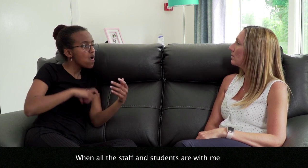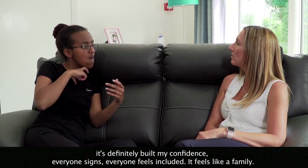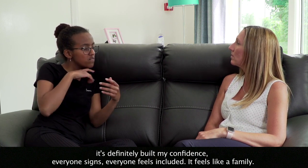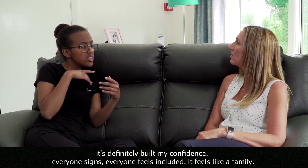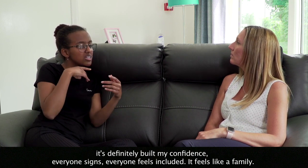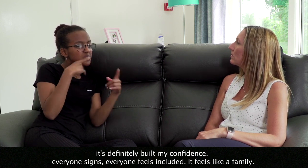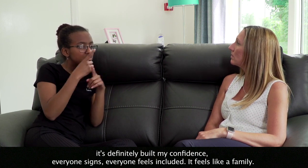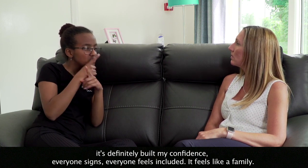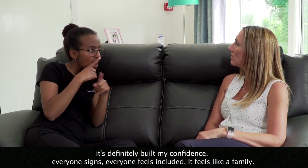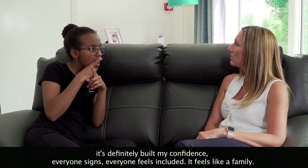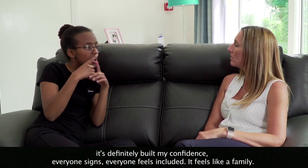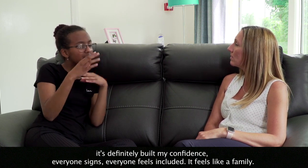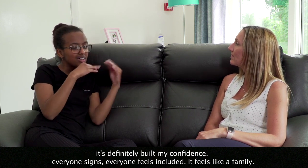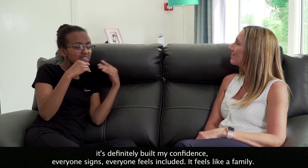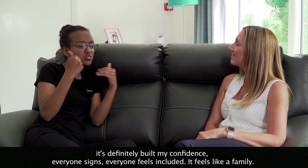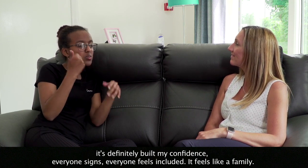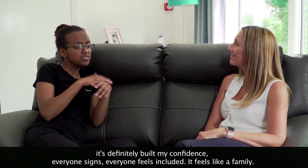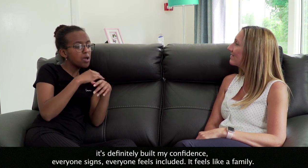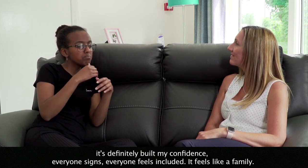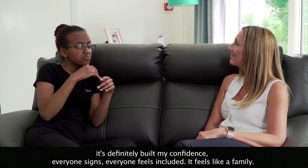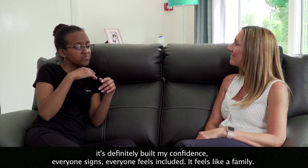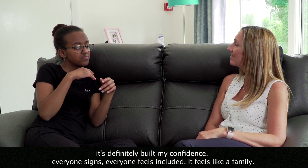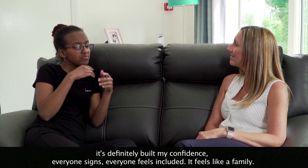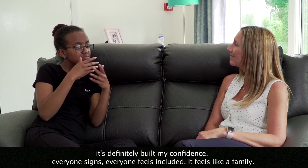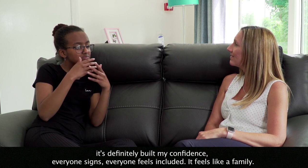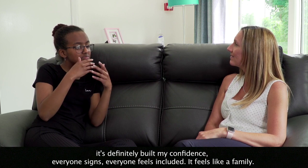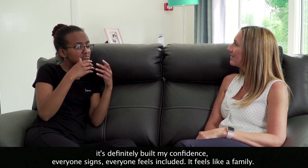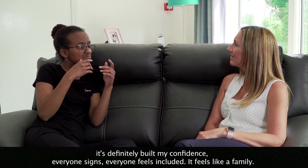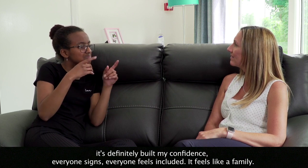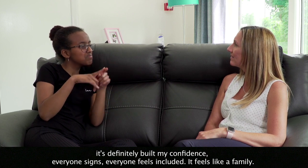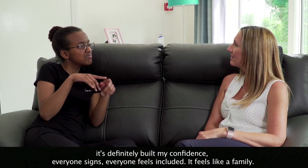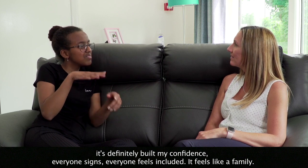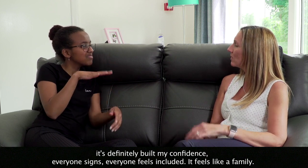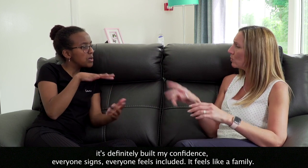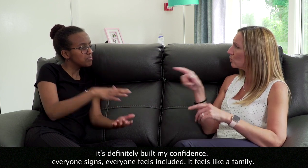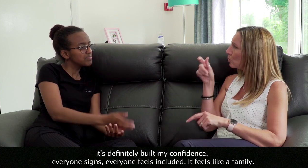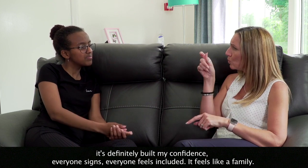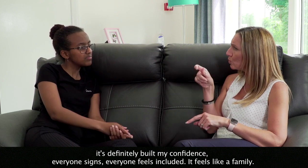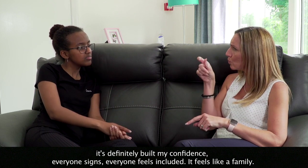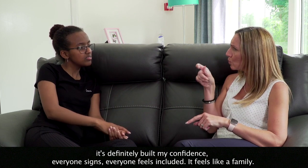you know, it's definitely built my confidence. You know, everyone signs, so everyone feels included. It feels like a